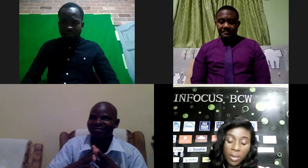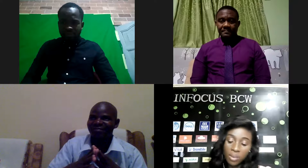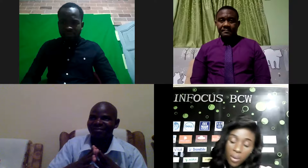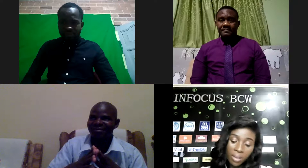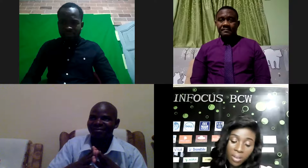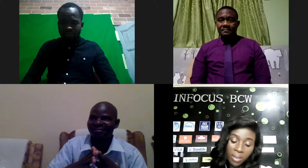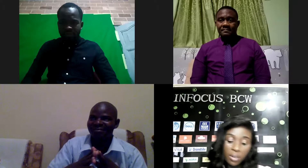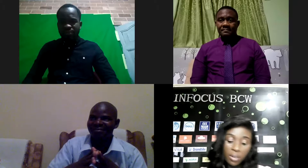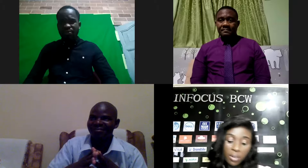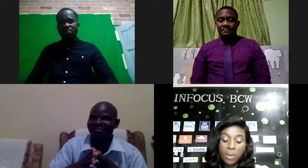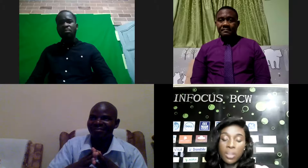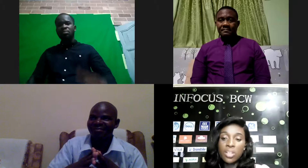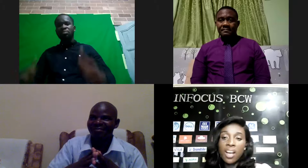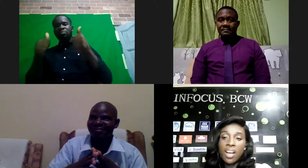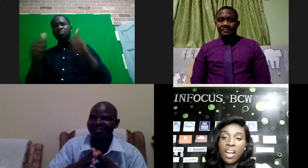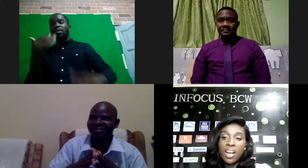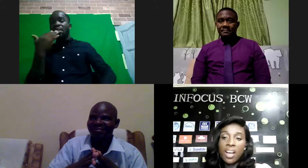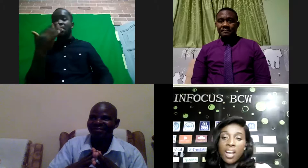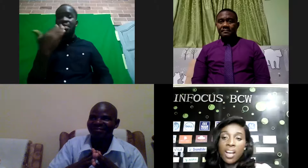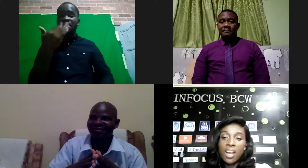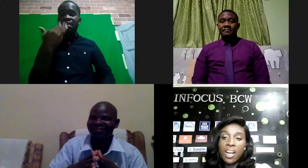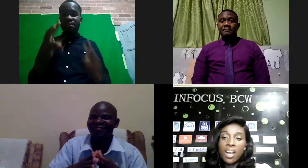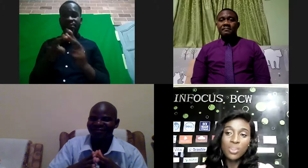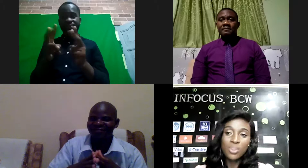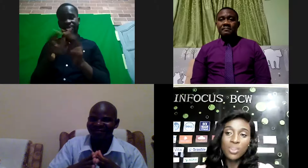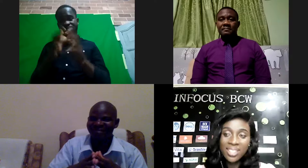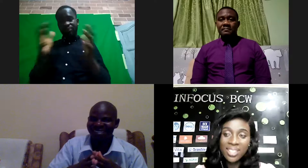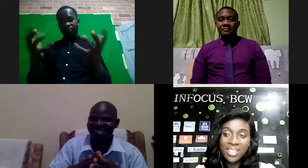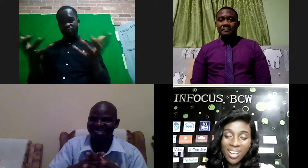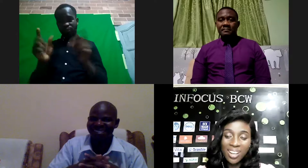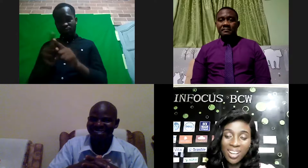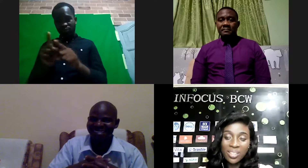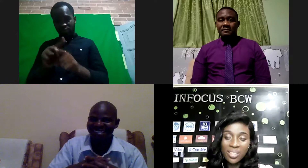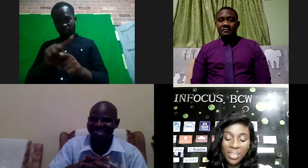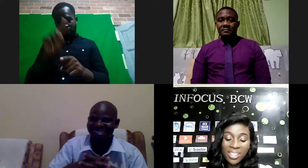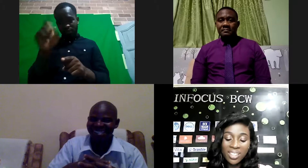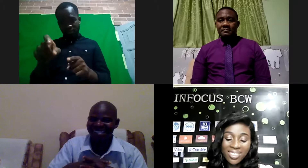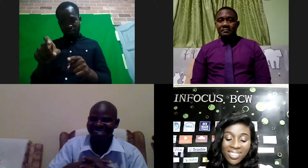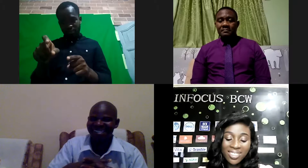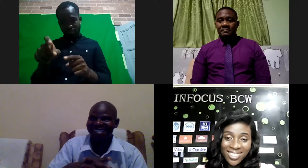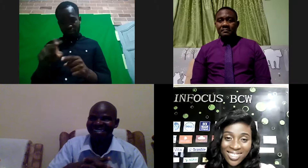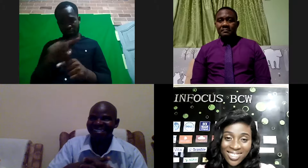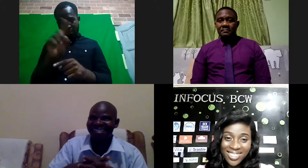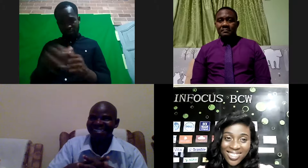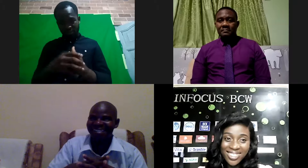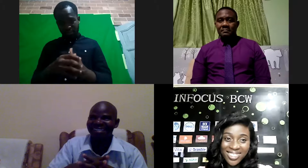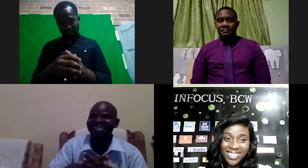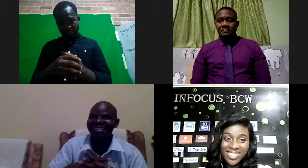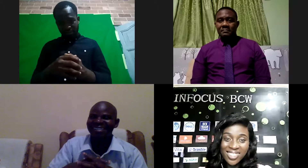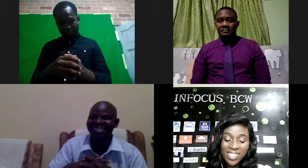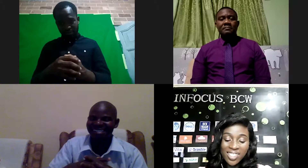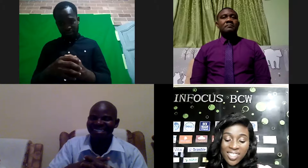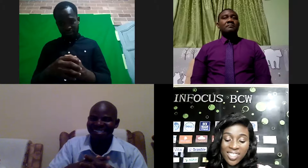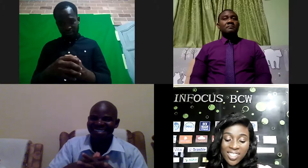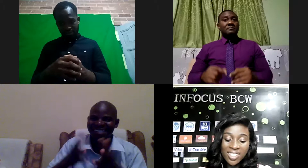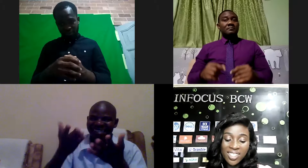Okay. Thank you very much. I would like to also ask my next question. Are we ready? Yeah, you